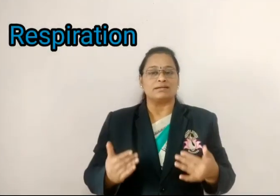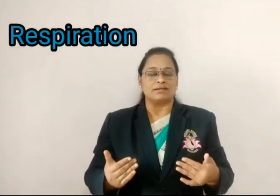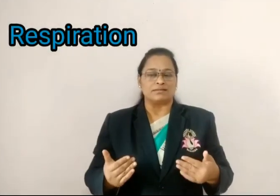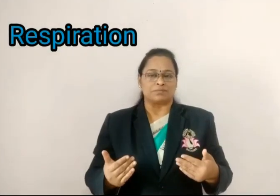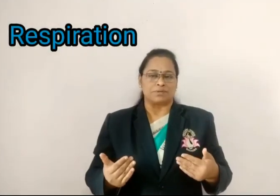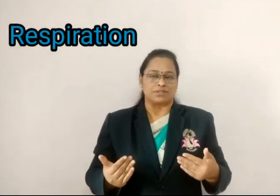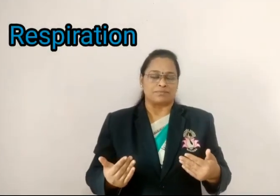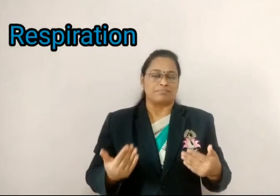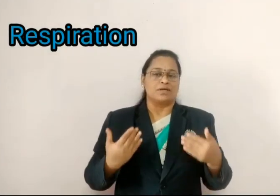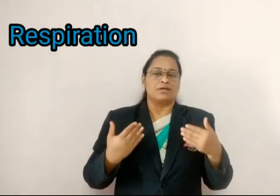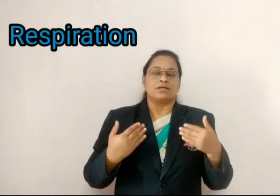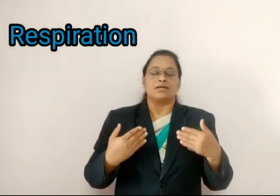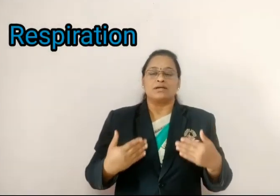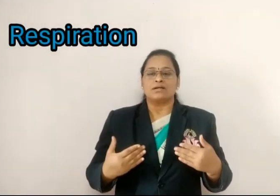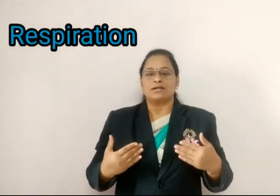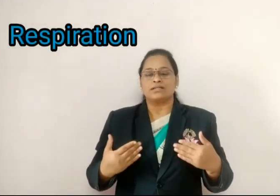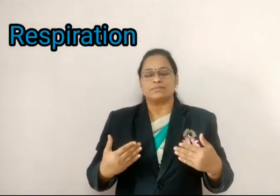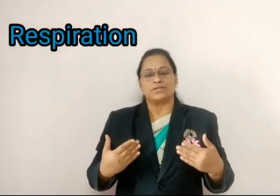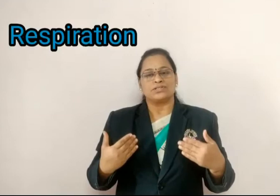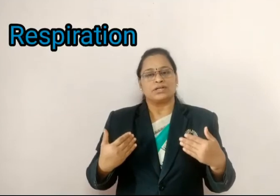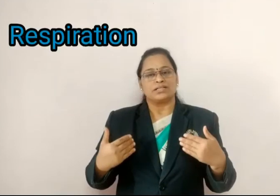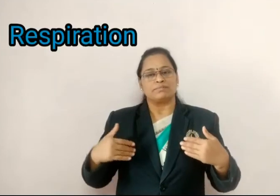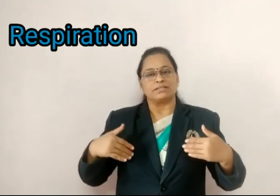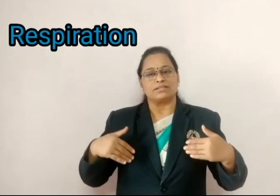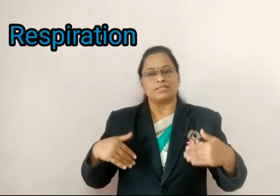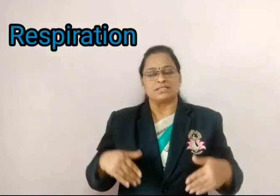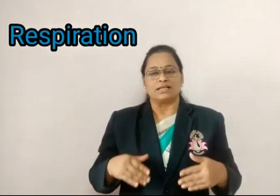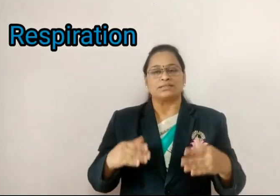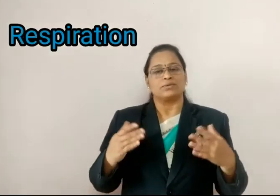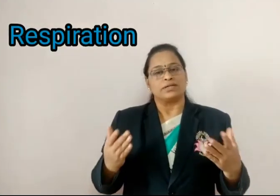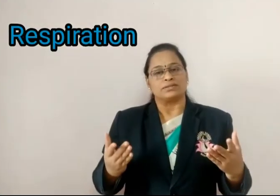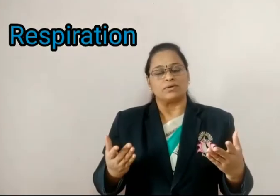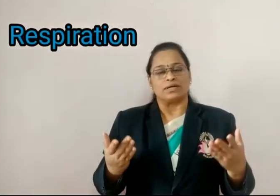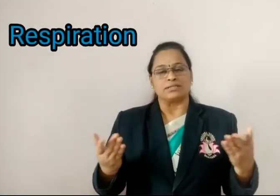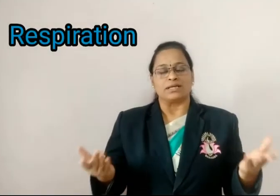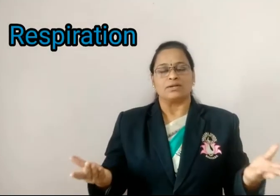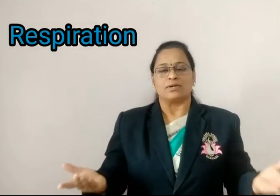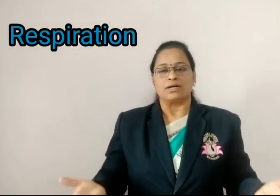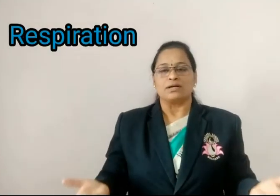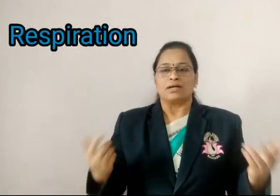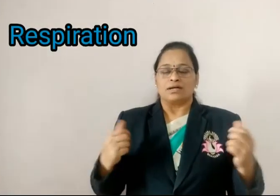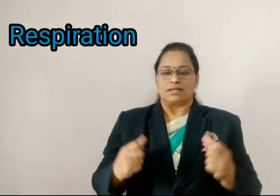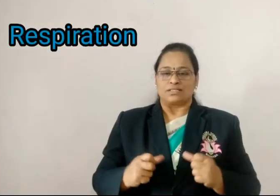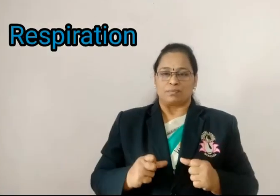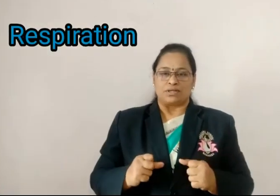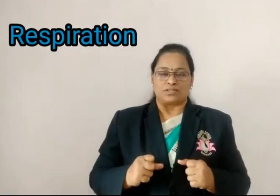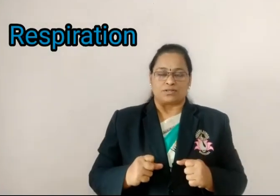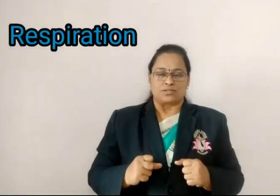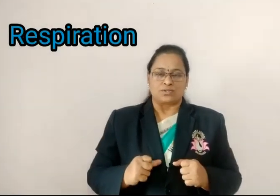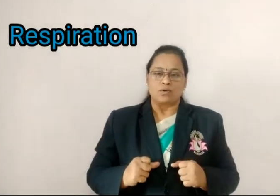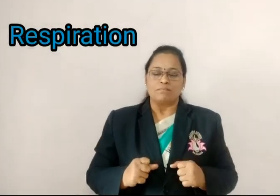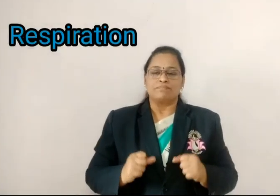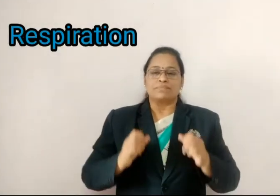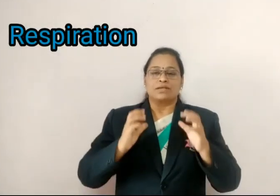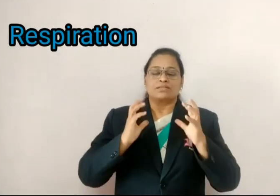internal respiration. Internal respiration takes place in the cells, so it is called as cellular respiration. So,